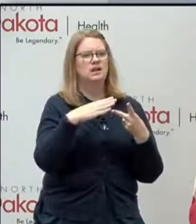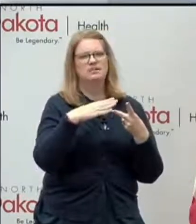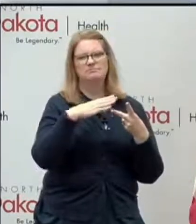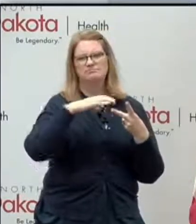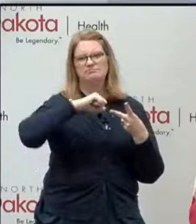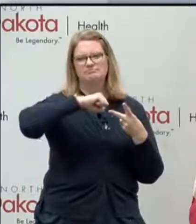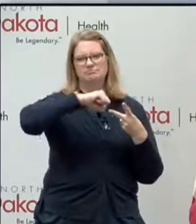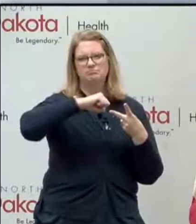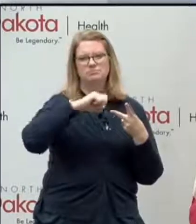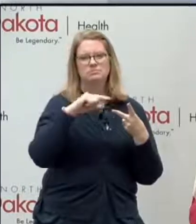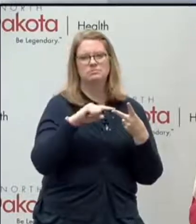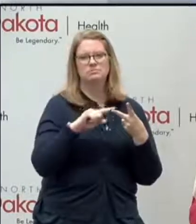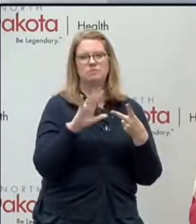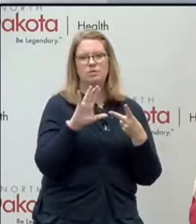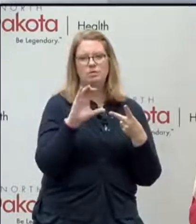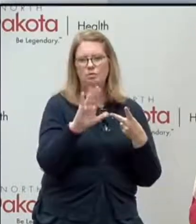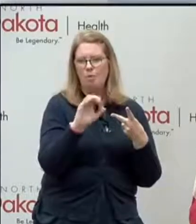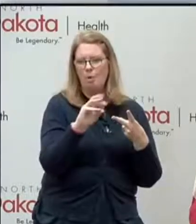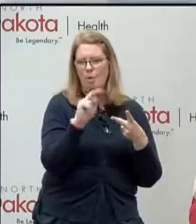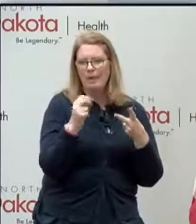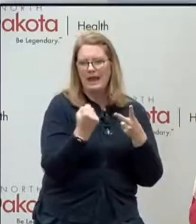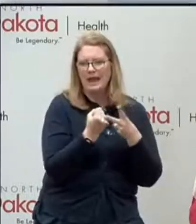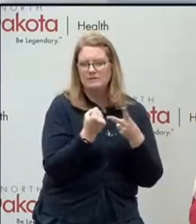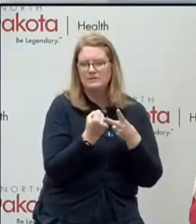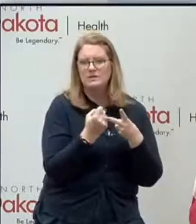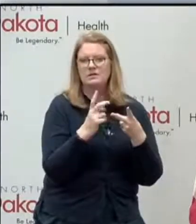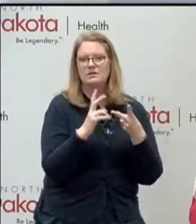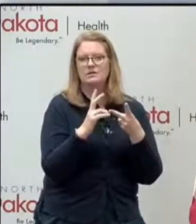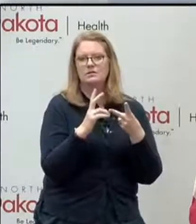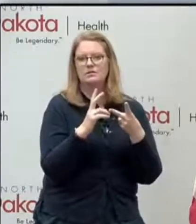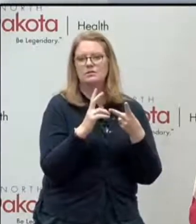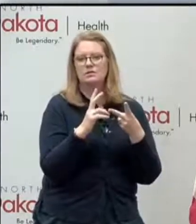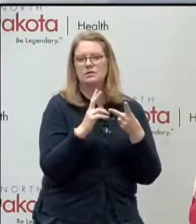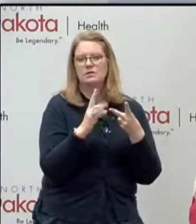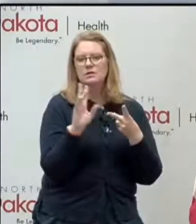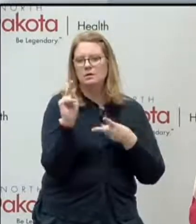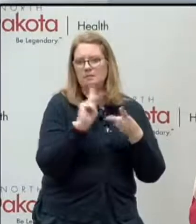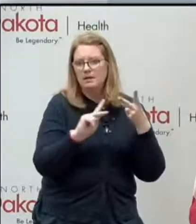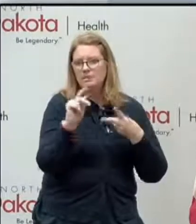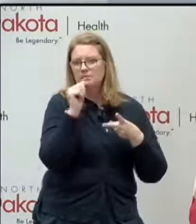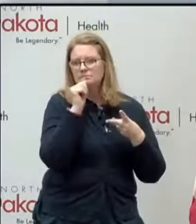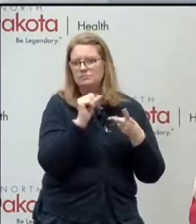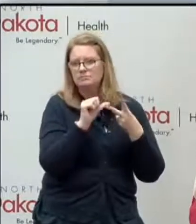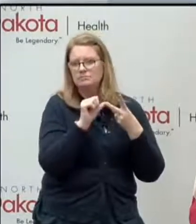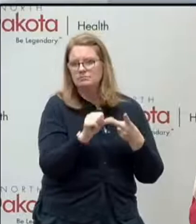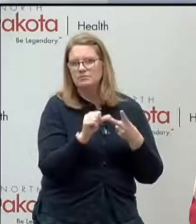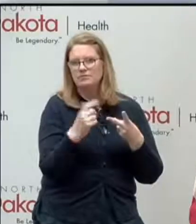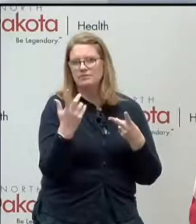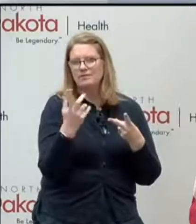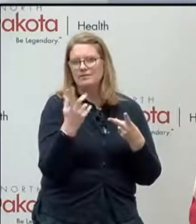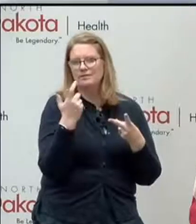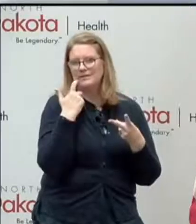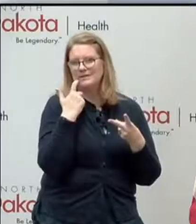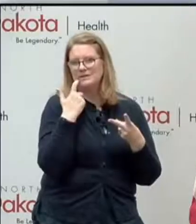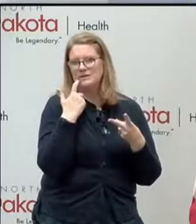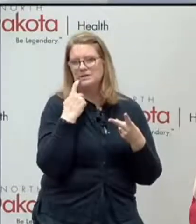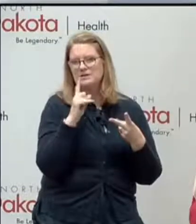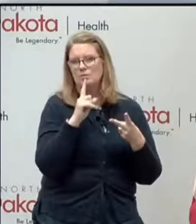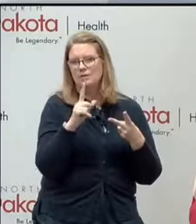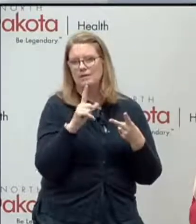message with your own advocacy work on behalf of people coping and recovering from addiction that face shame and